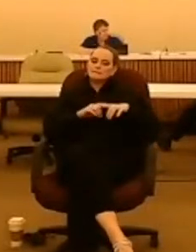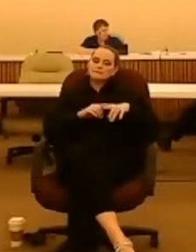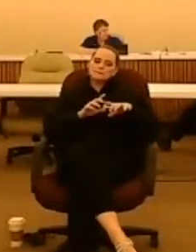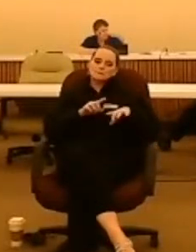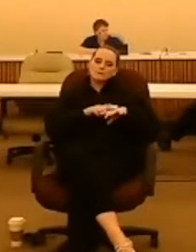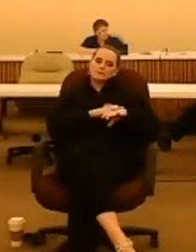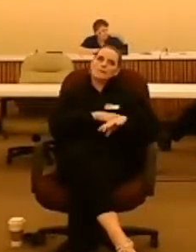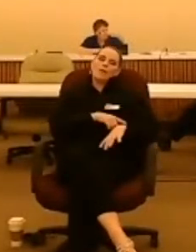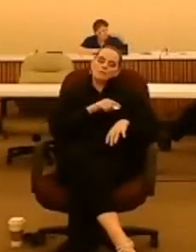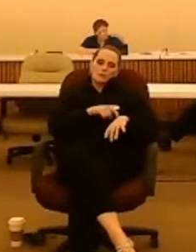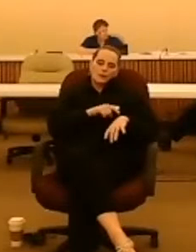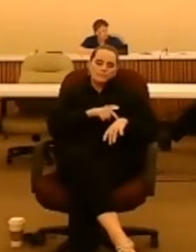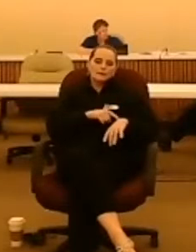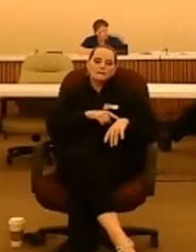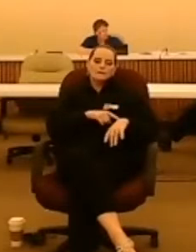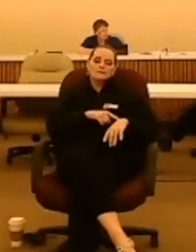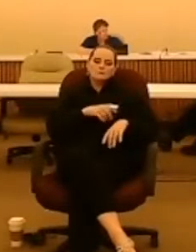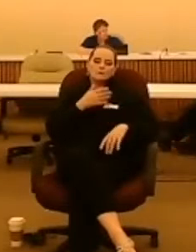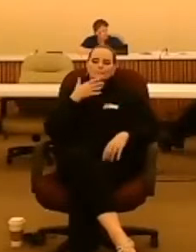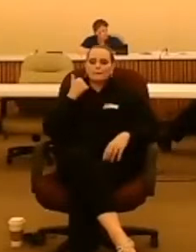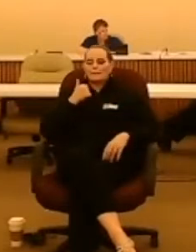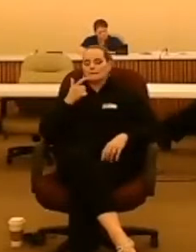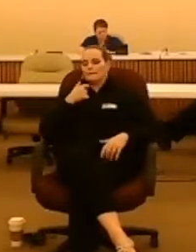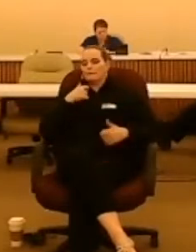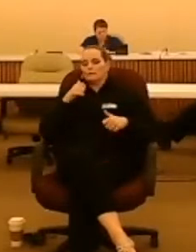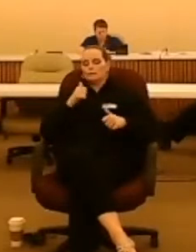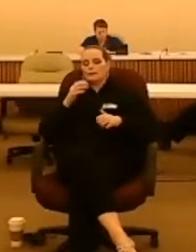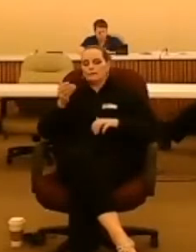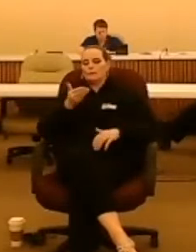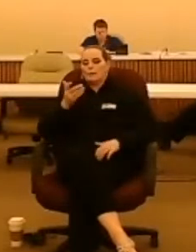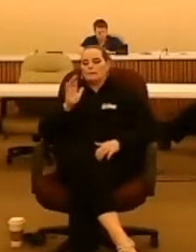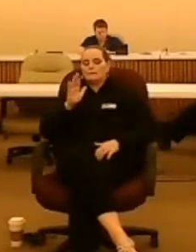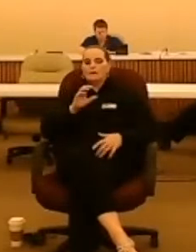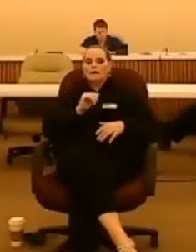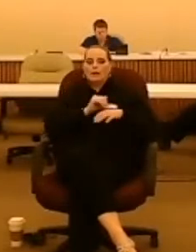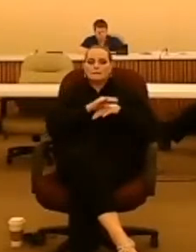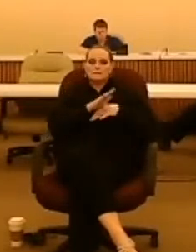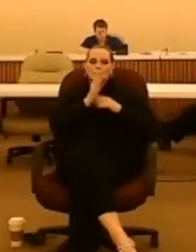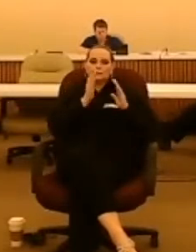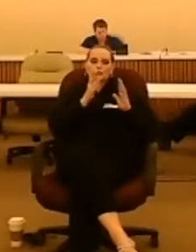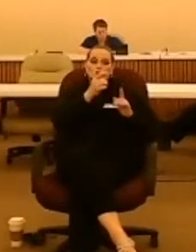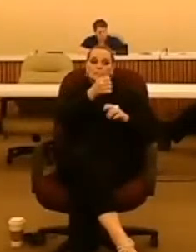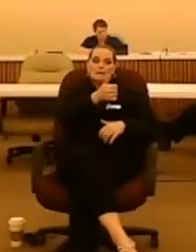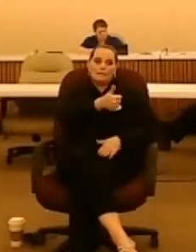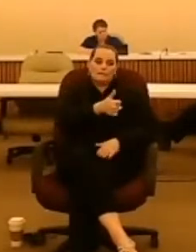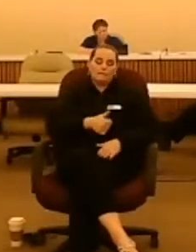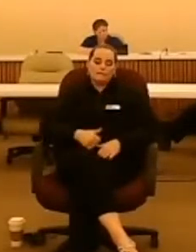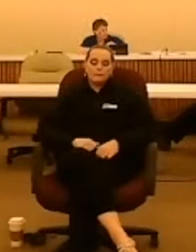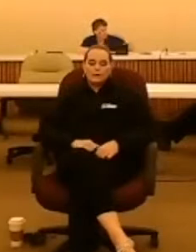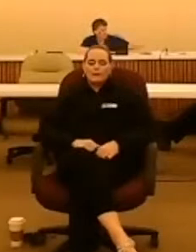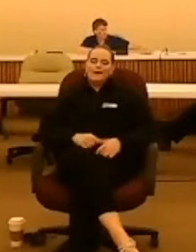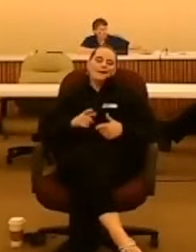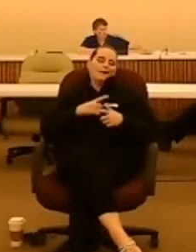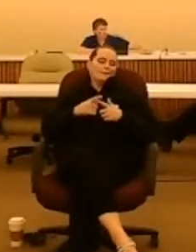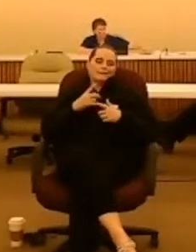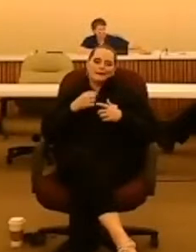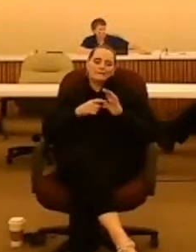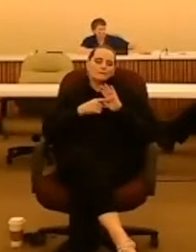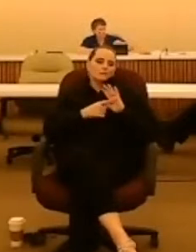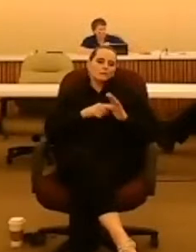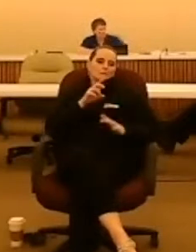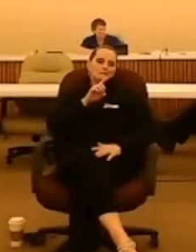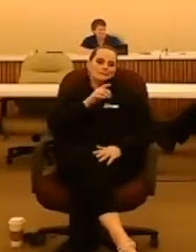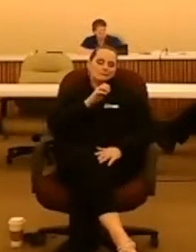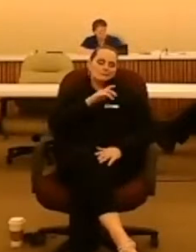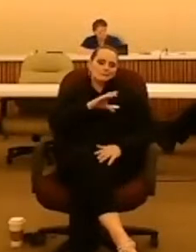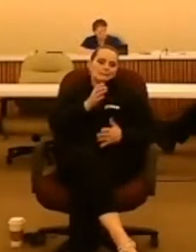So typically you're better off trying to get a consultant to try to do that. And they have to run it by the DEC anyway. If there's any